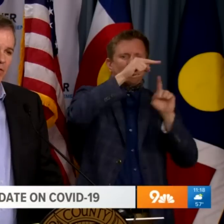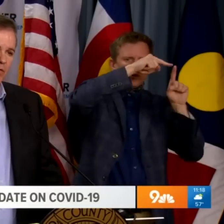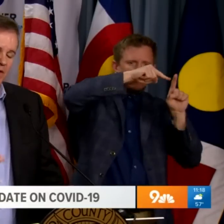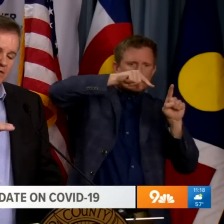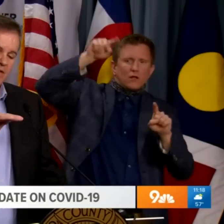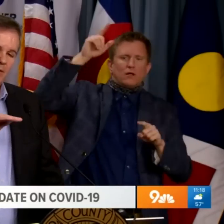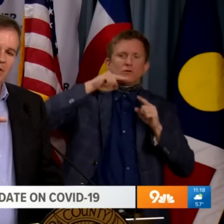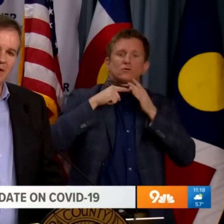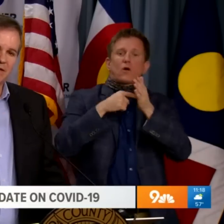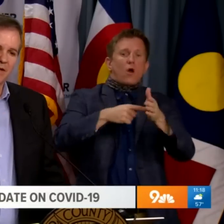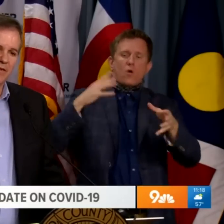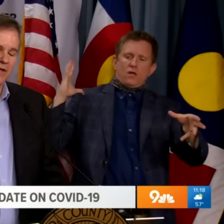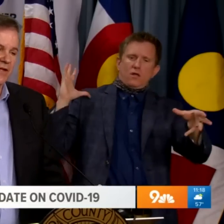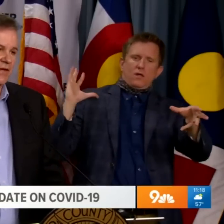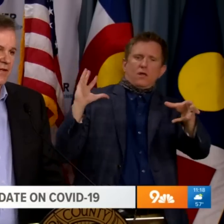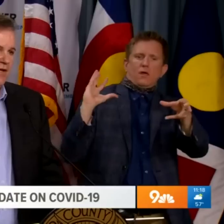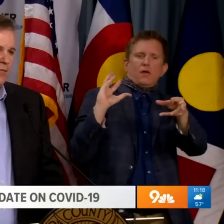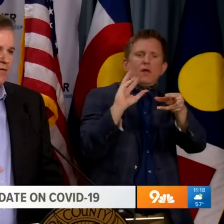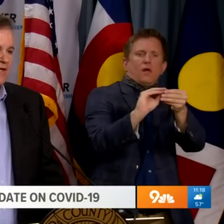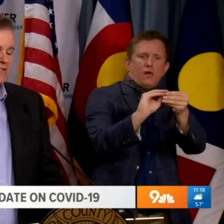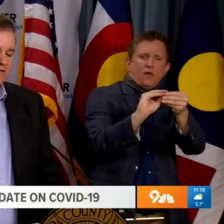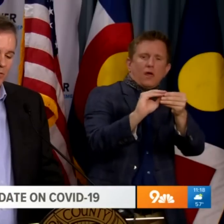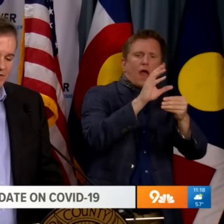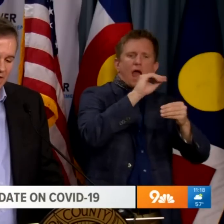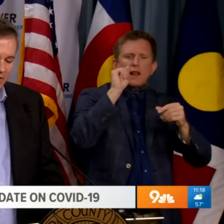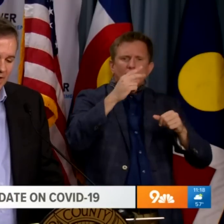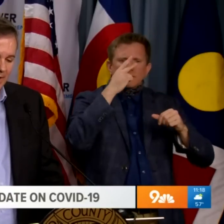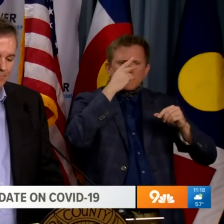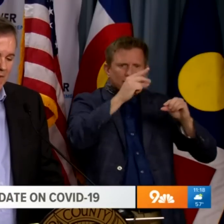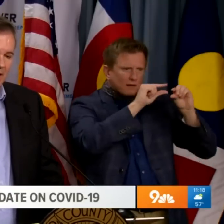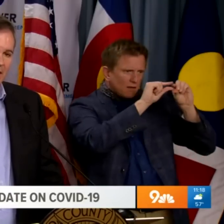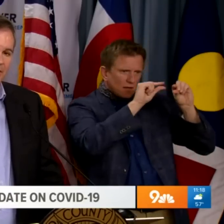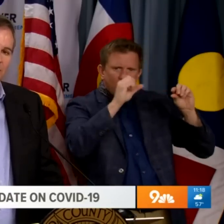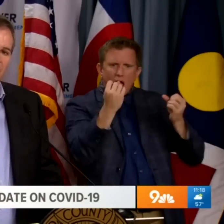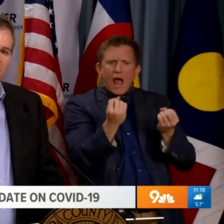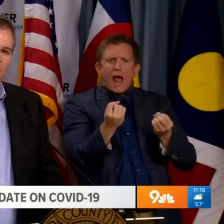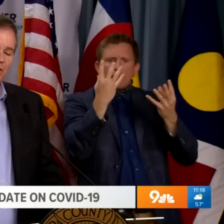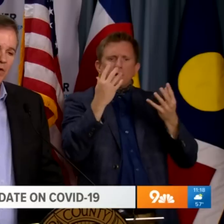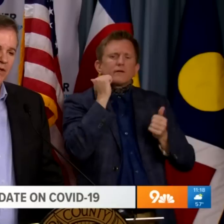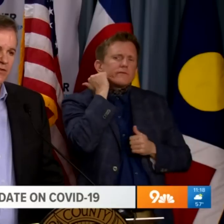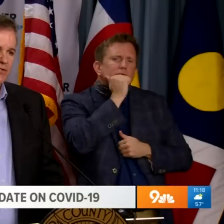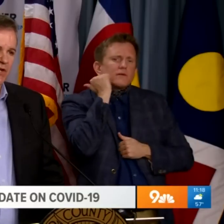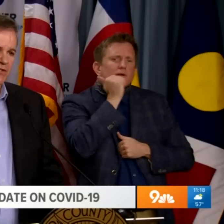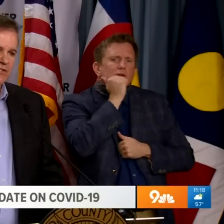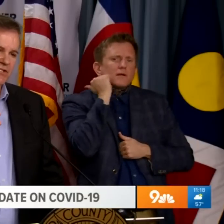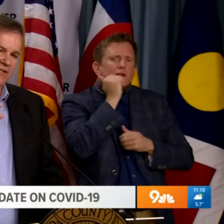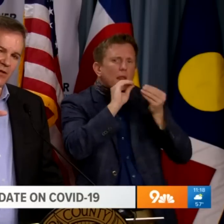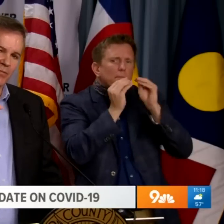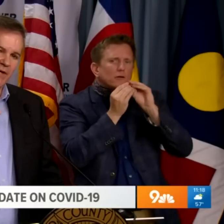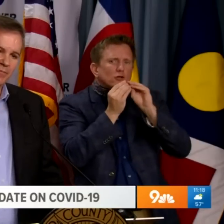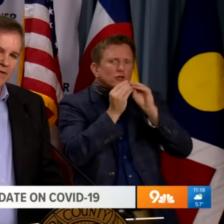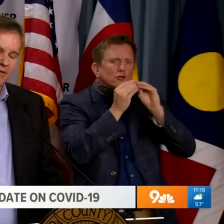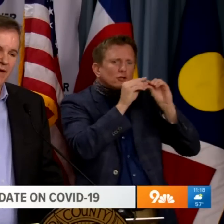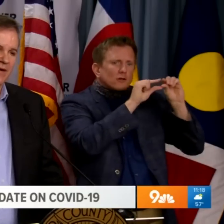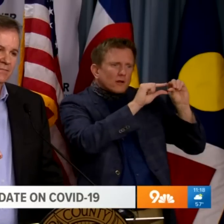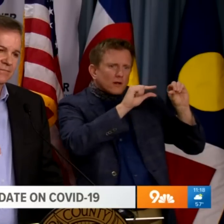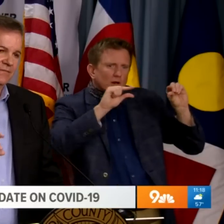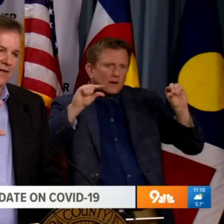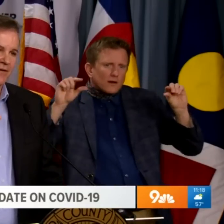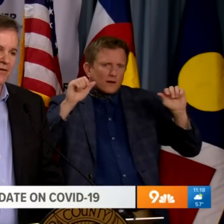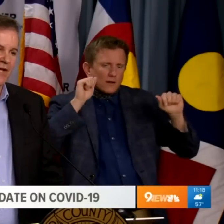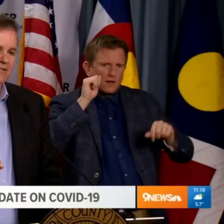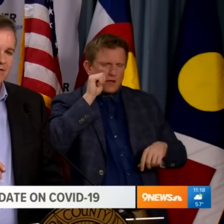in Denver. I believe that our Joint Information Center will be sharing with a number of media outlets, with all